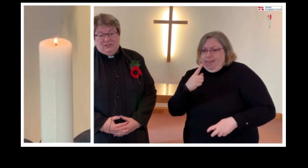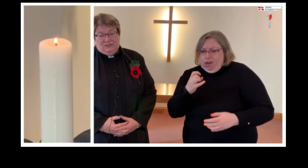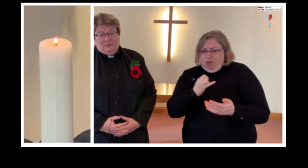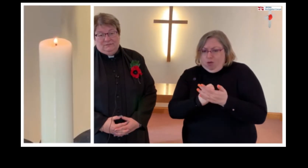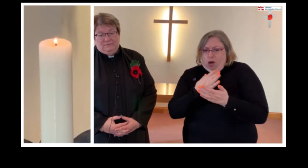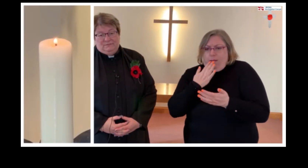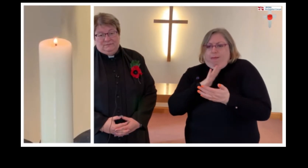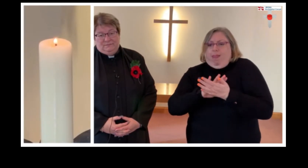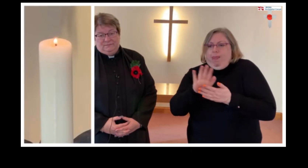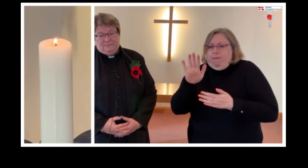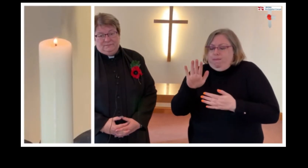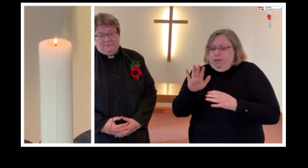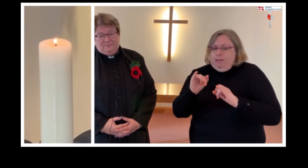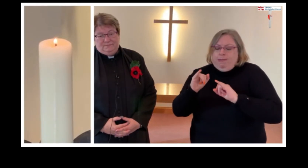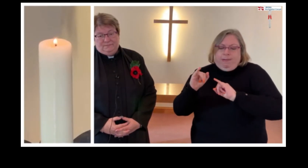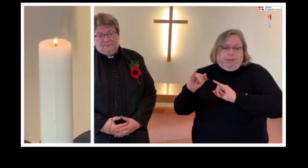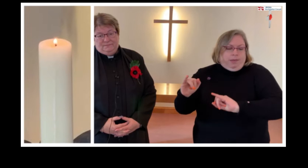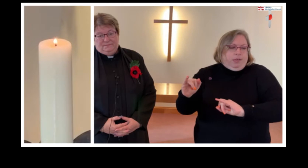and done,